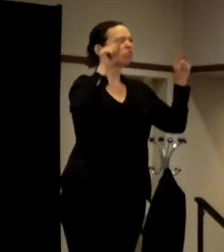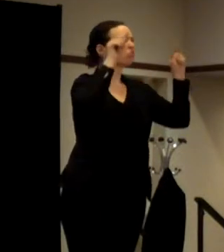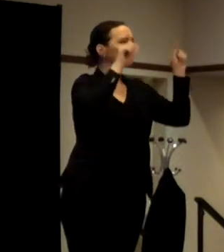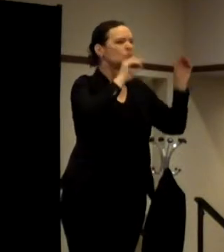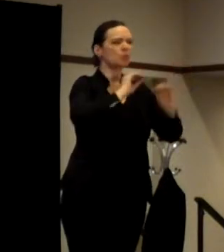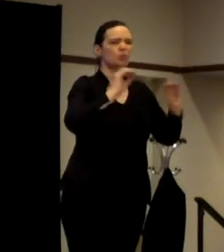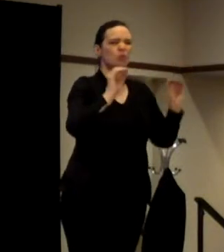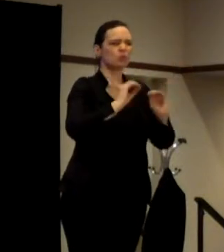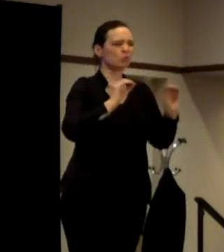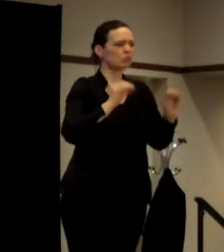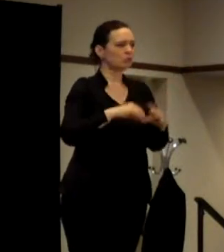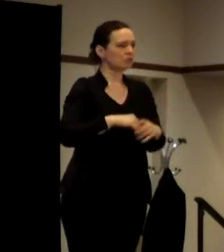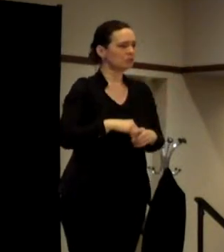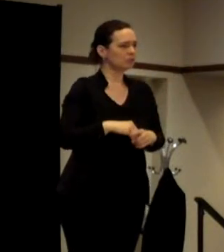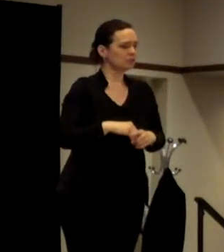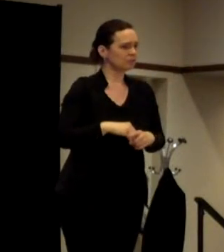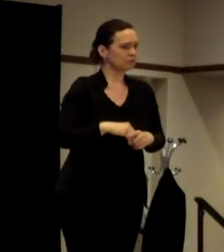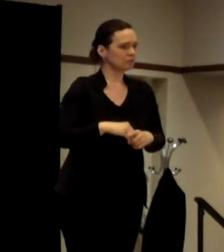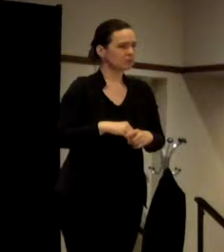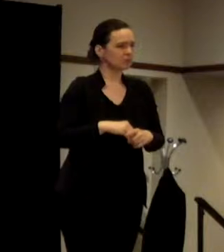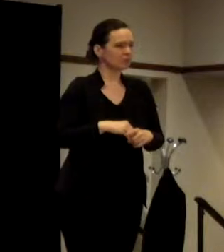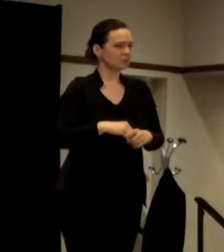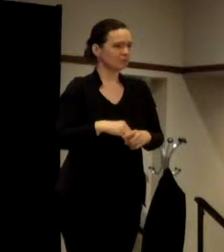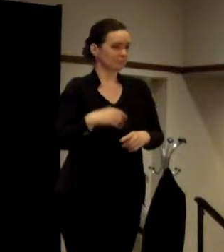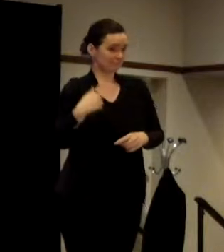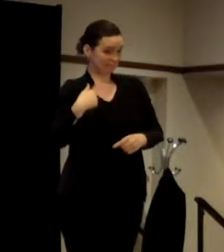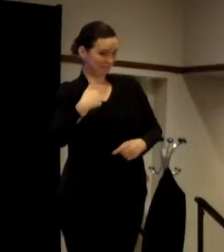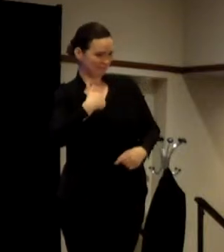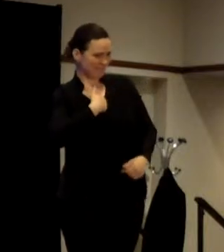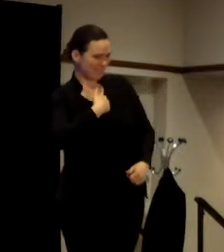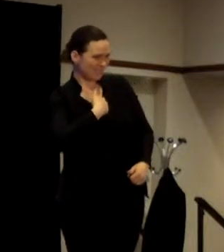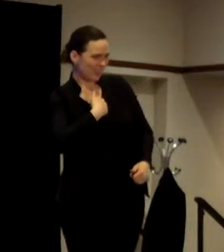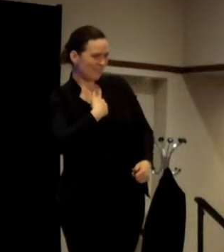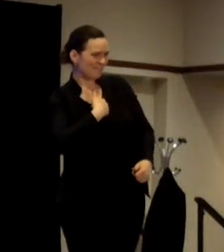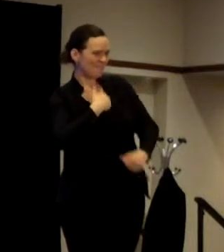executive of Onondaga County, so I think we should have all the vaccine.